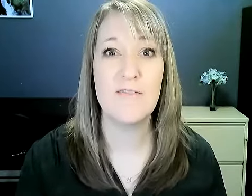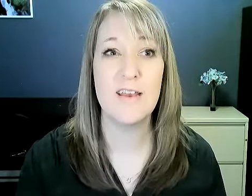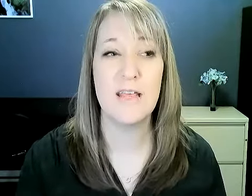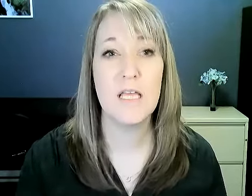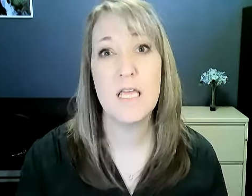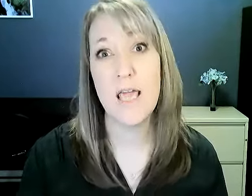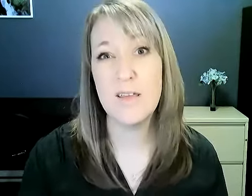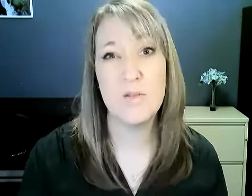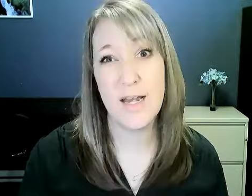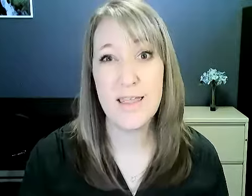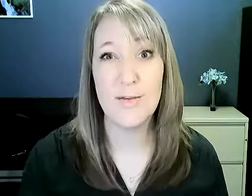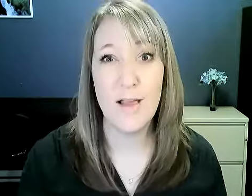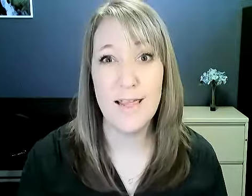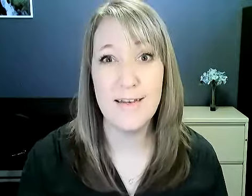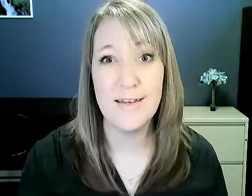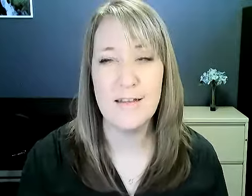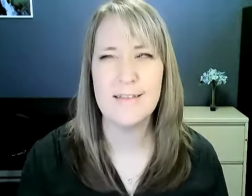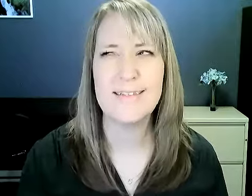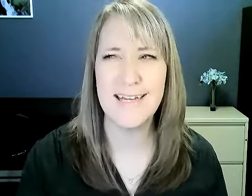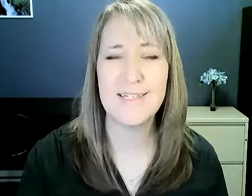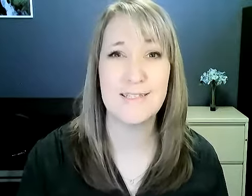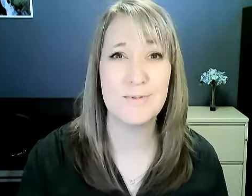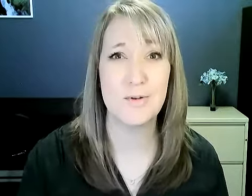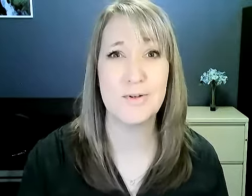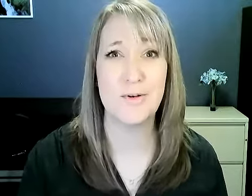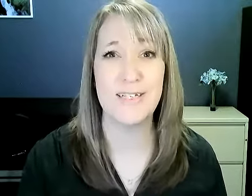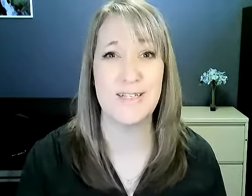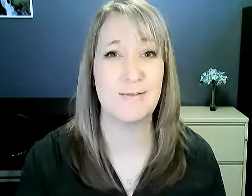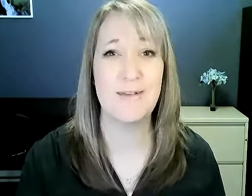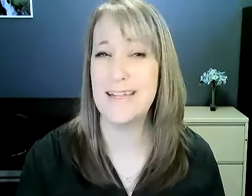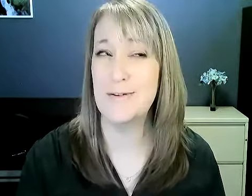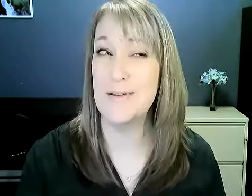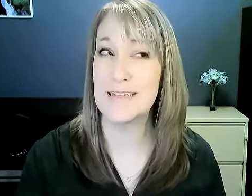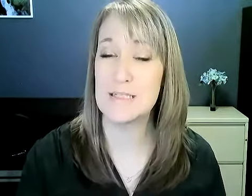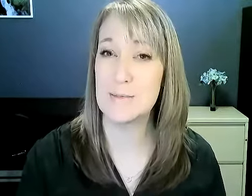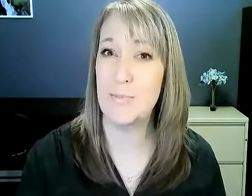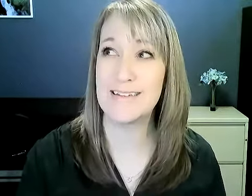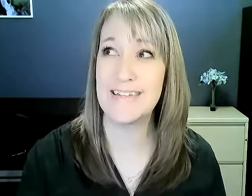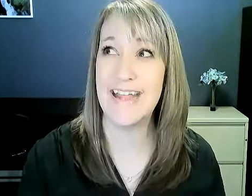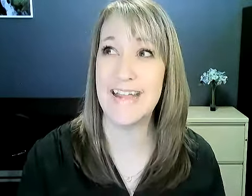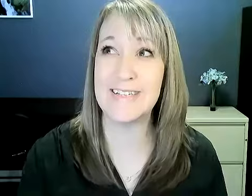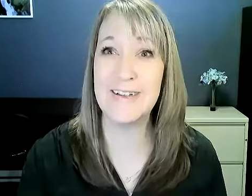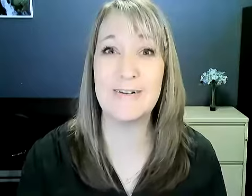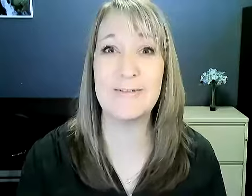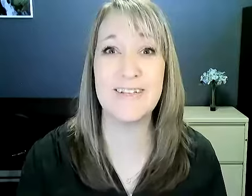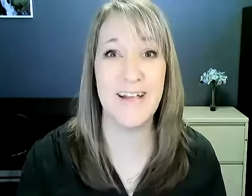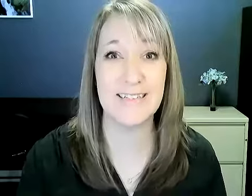even, can't you do anything right? That's actually a rhetorical question, right? You don't expect an answer when you ask